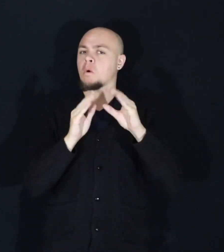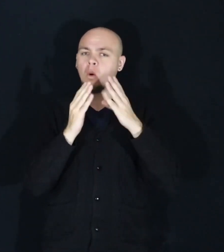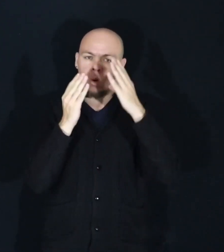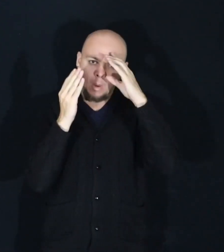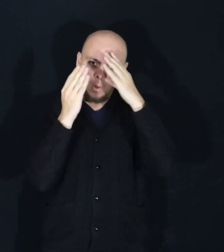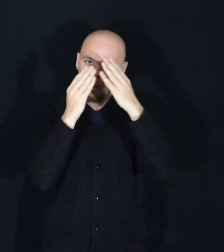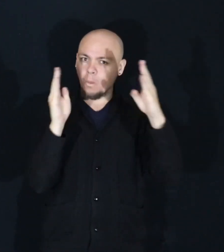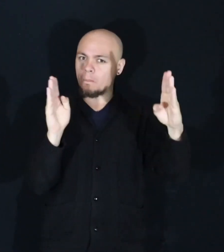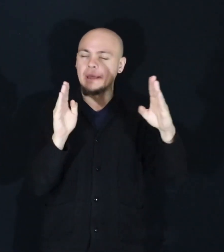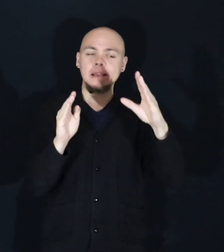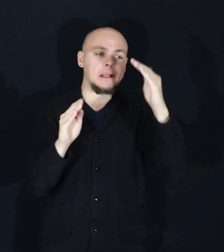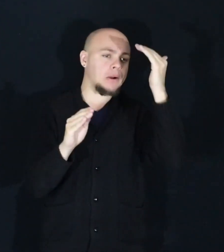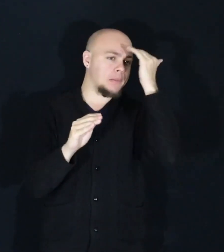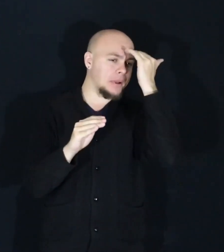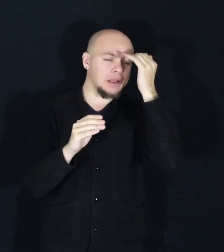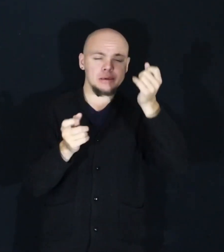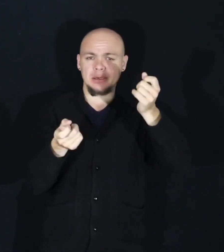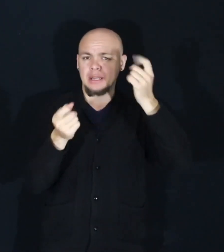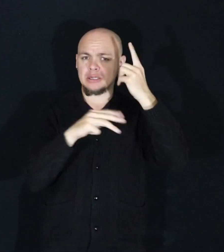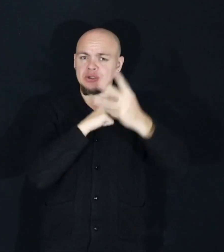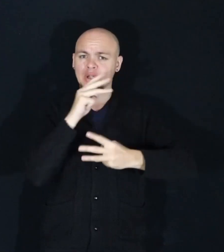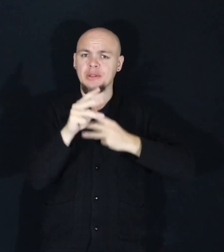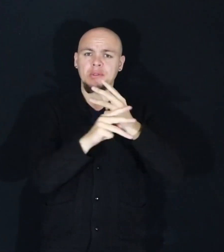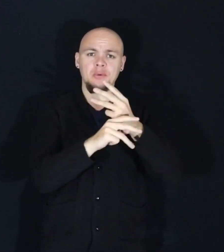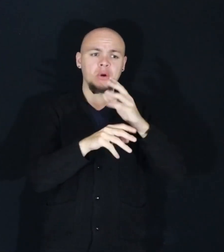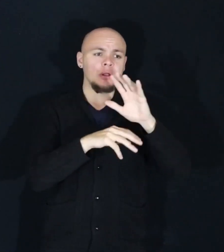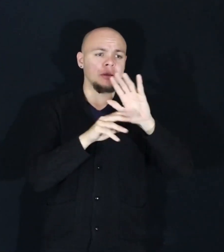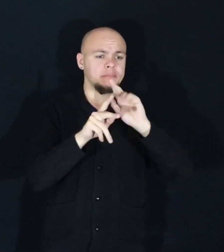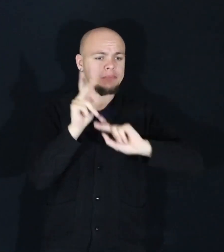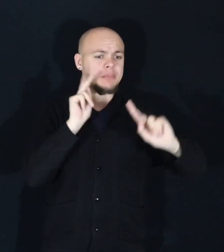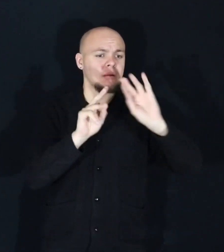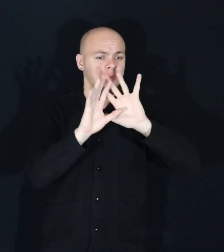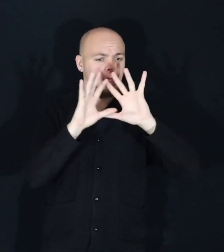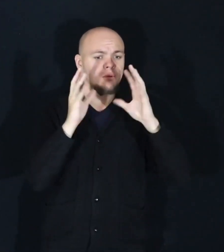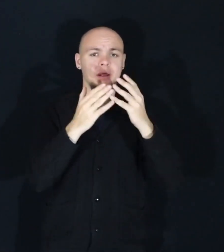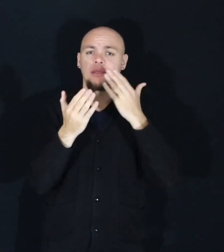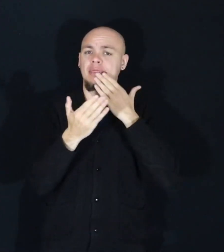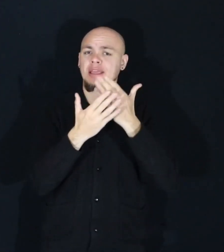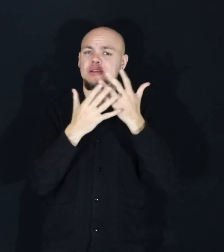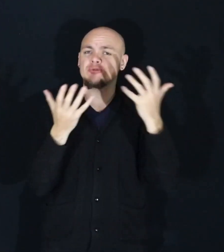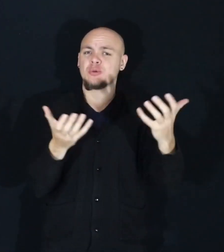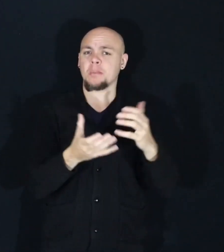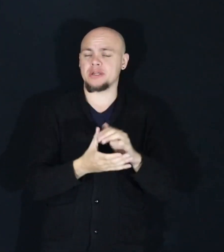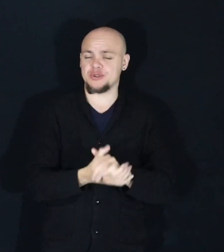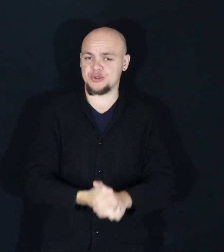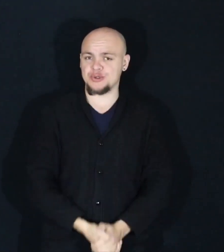more aware and understanding of the world and people that surround us. Thank you so much.